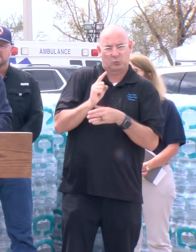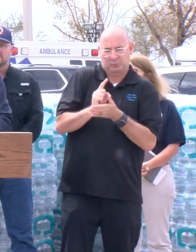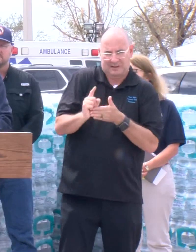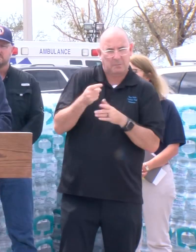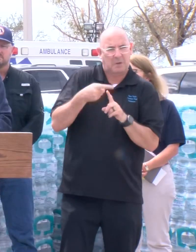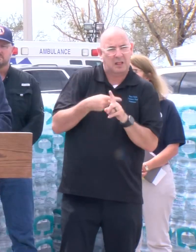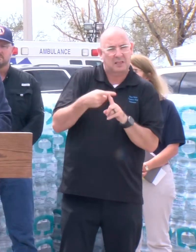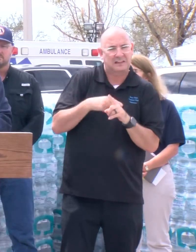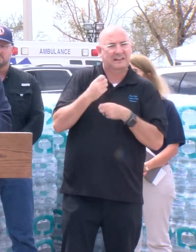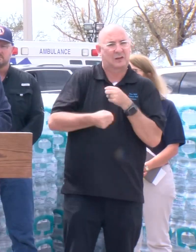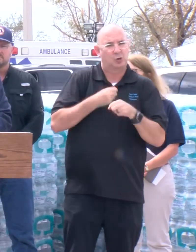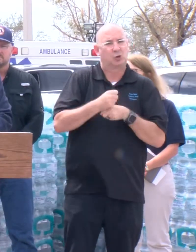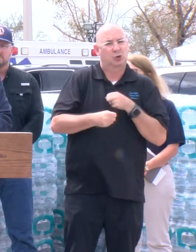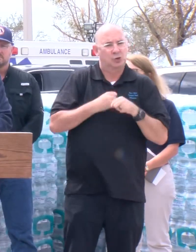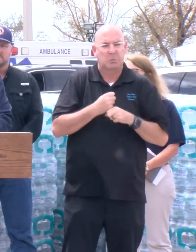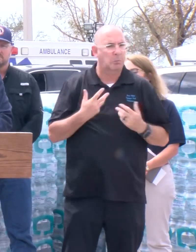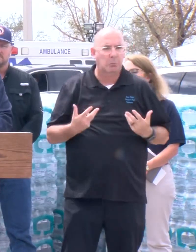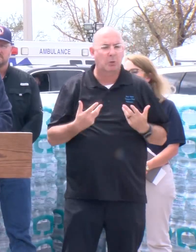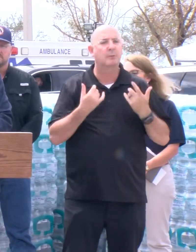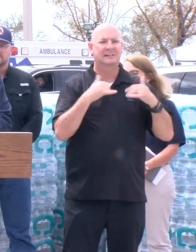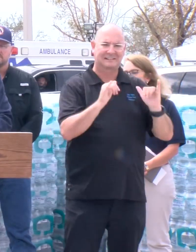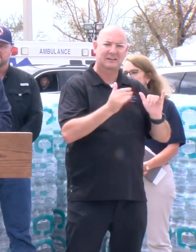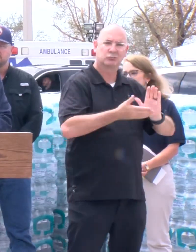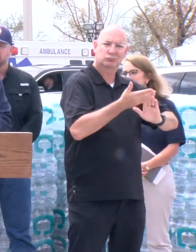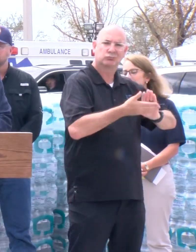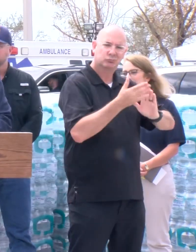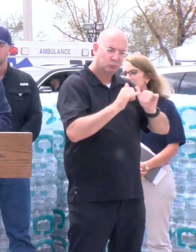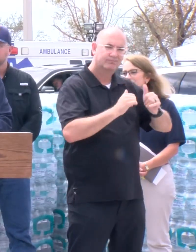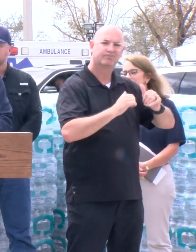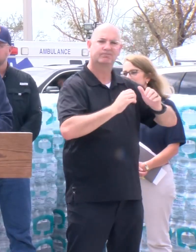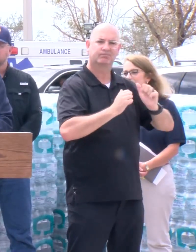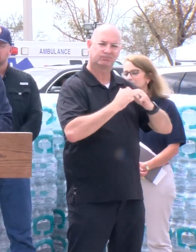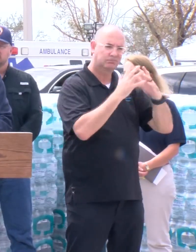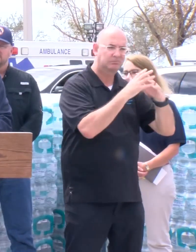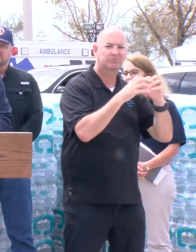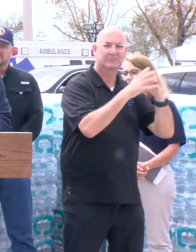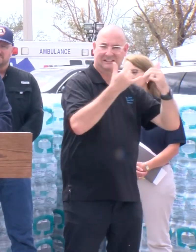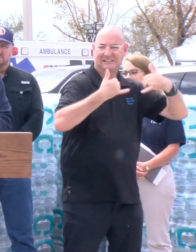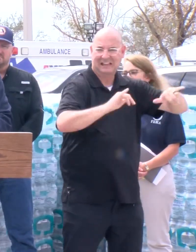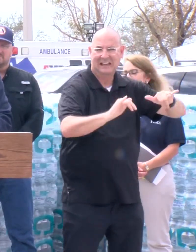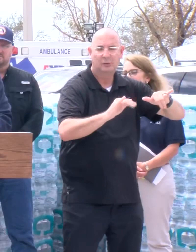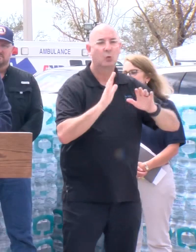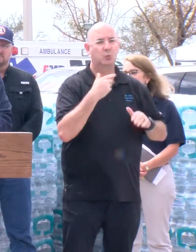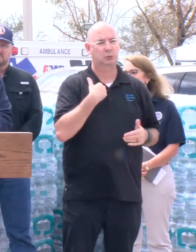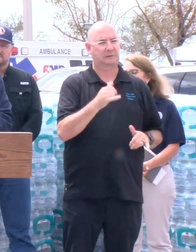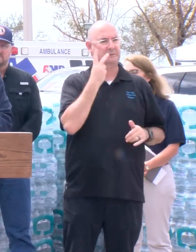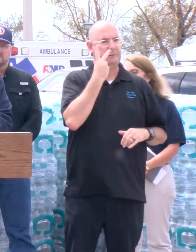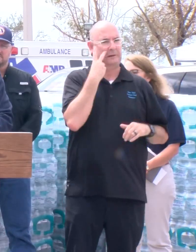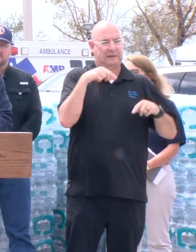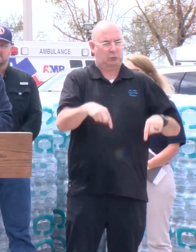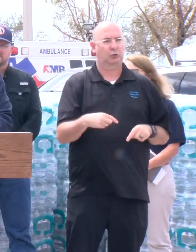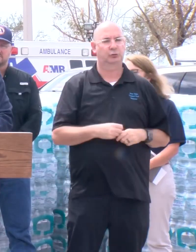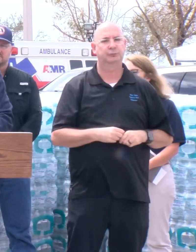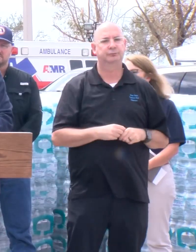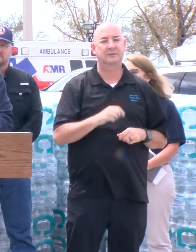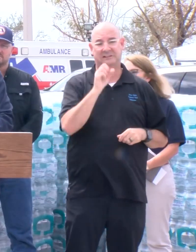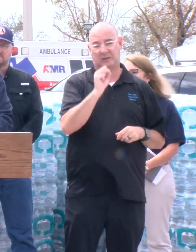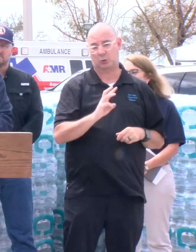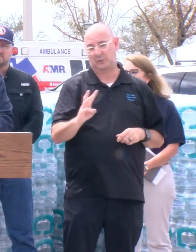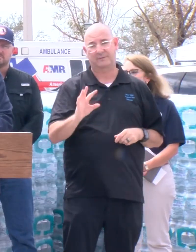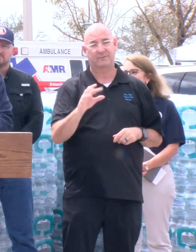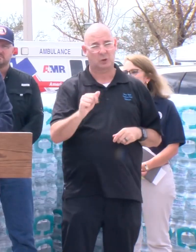so that's gonna be something similar that we're gonna see here in the Southwest Florida communities. And so if you look at what we're doing with